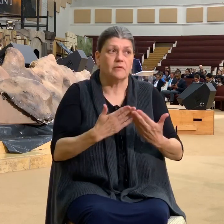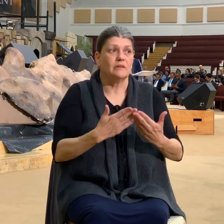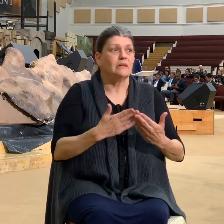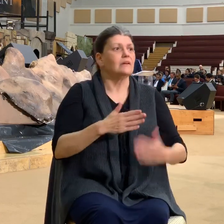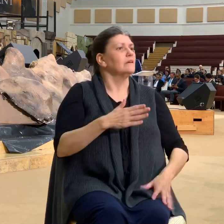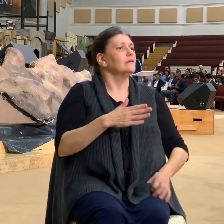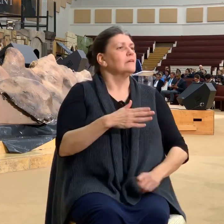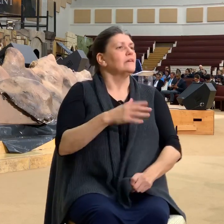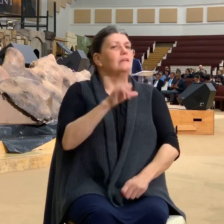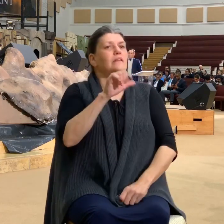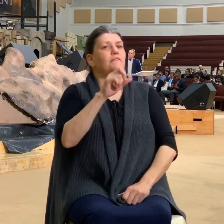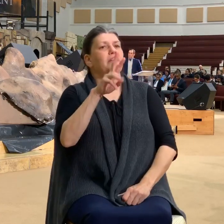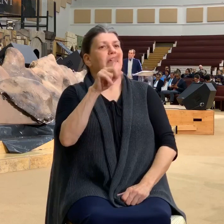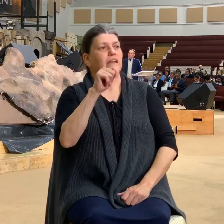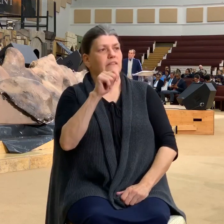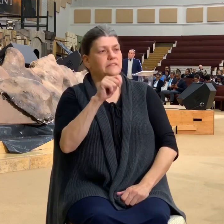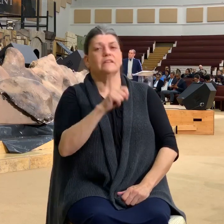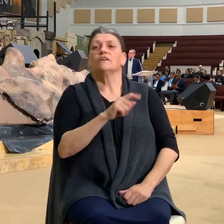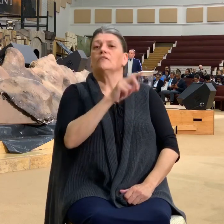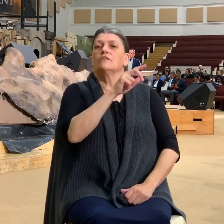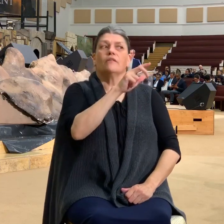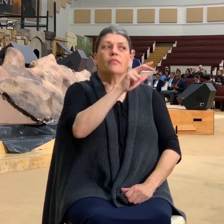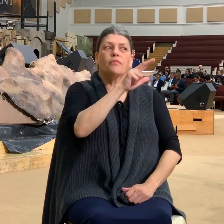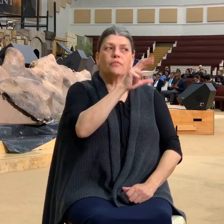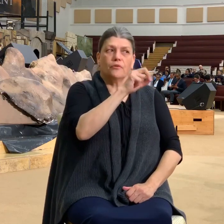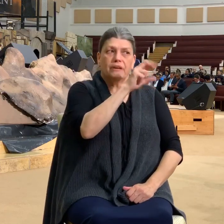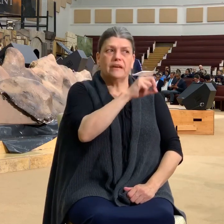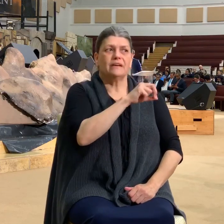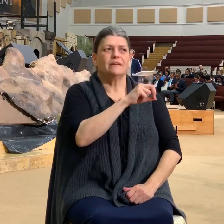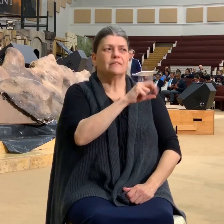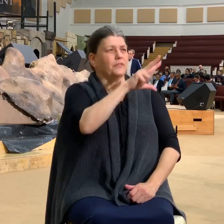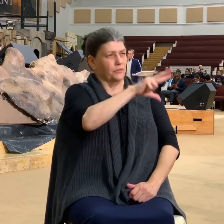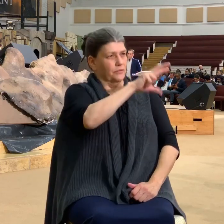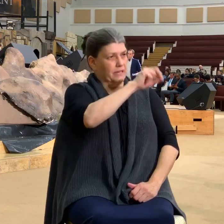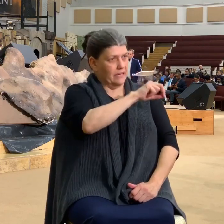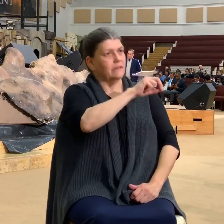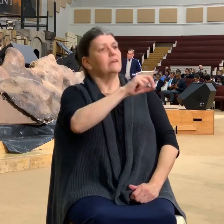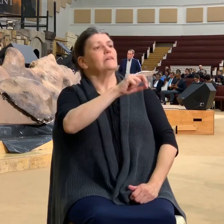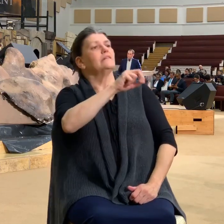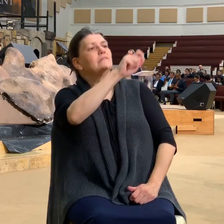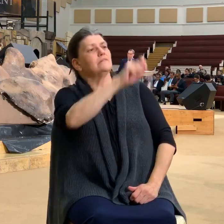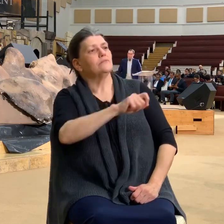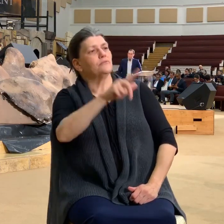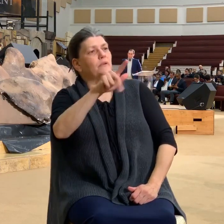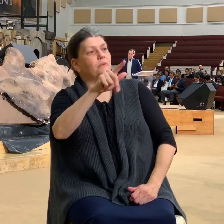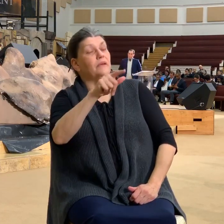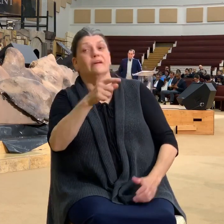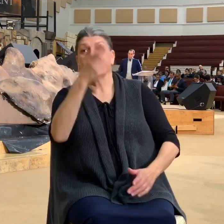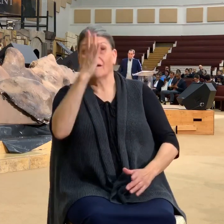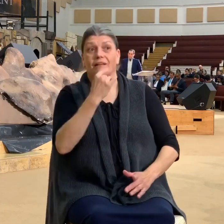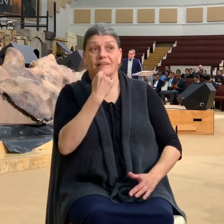33. It's so scriptural that God says, if you don't pay tithe, I'm going to charge interest.